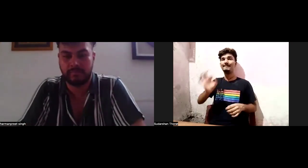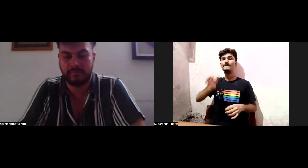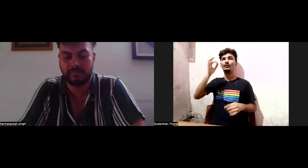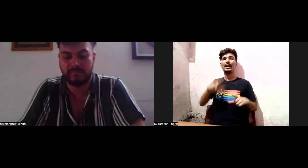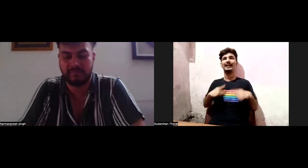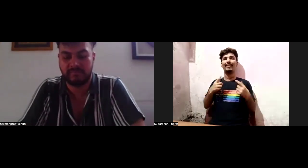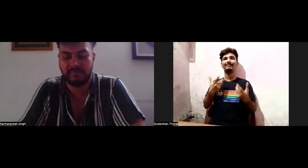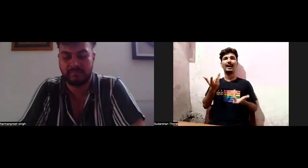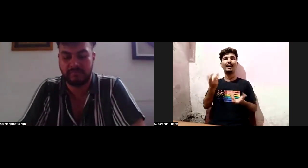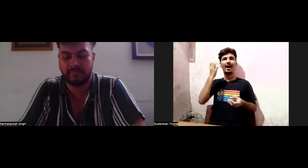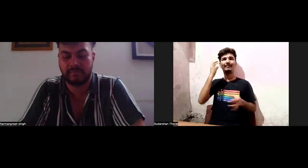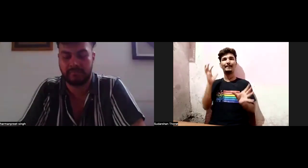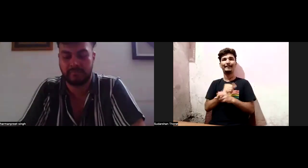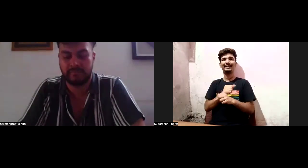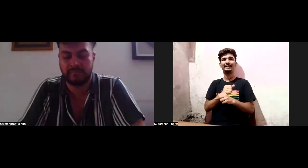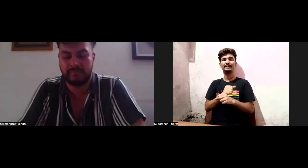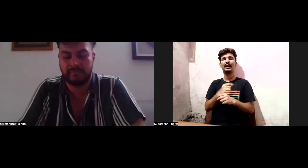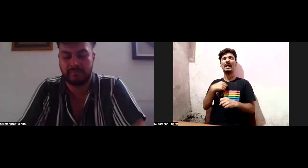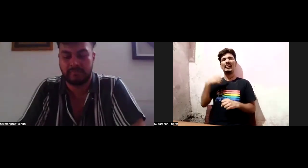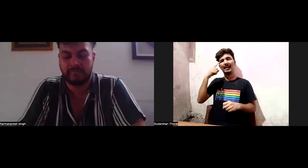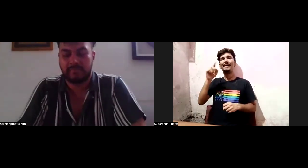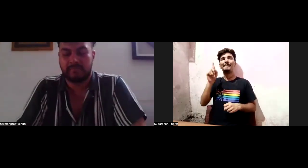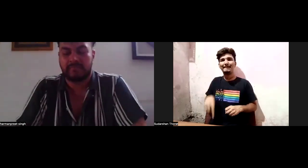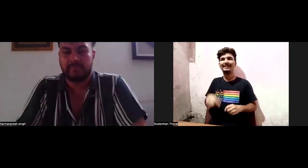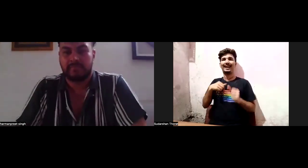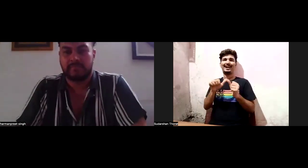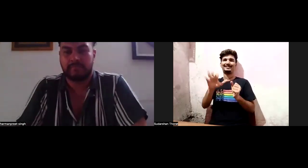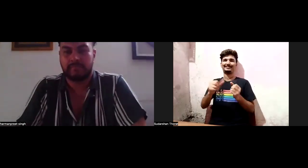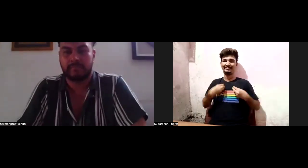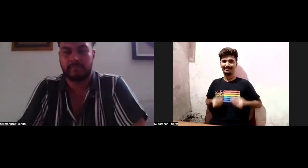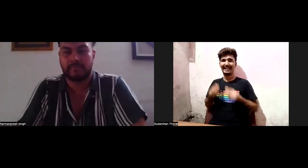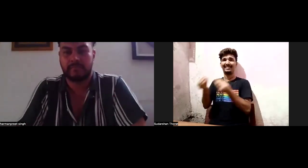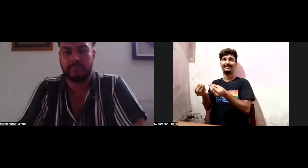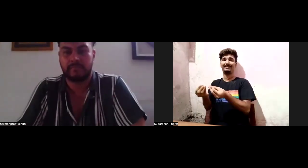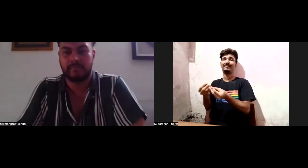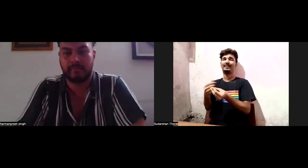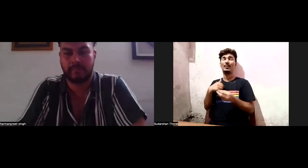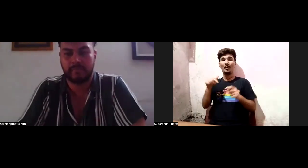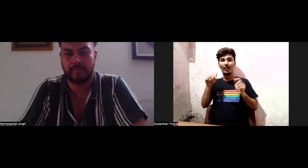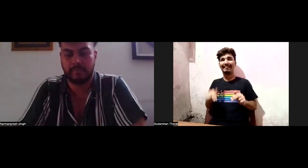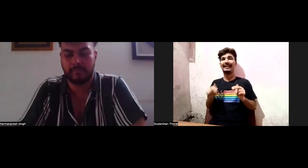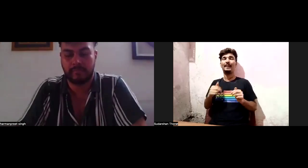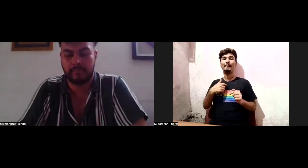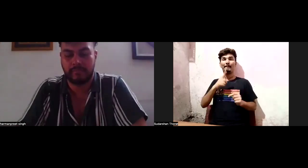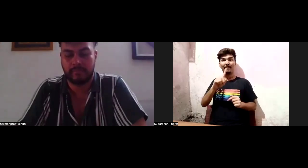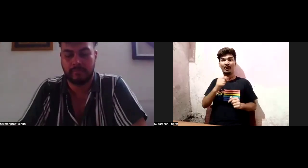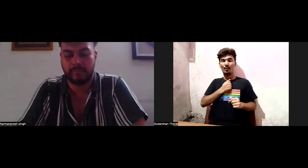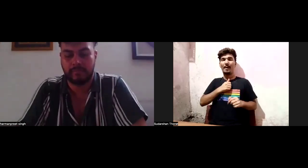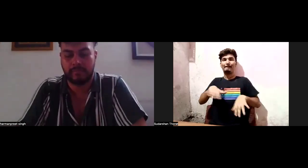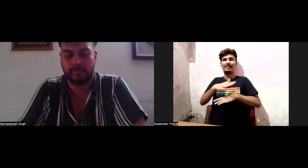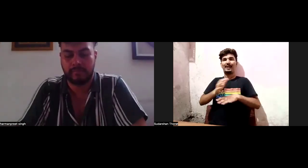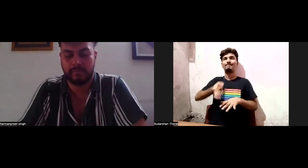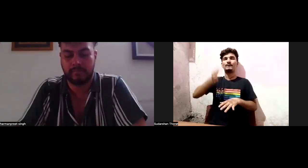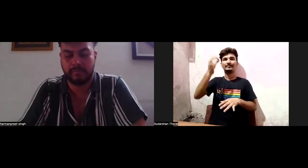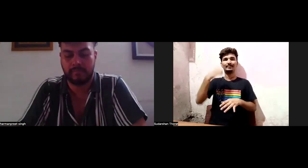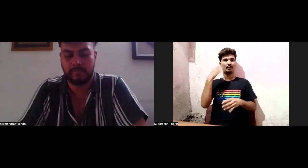with us and we can help them. So that's how their life become easy, correct? So it's more important that we should provide